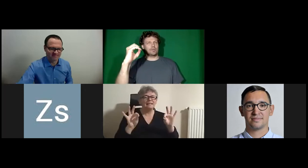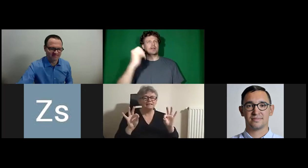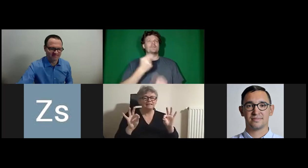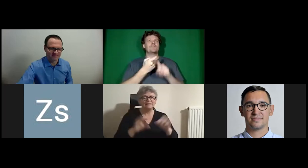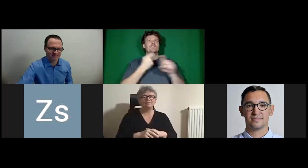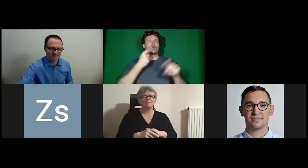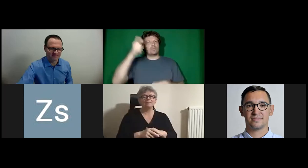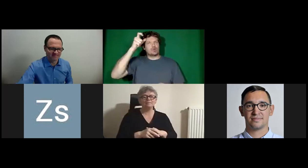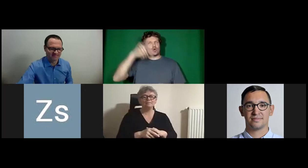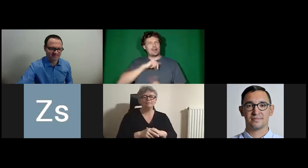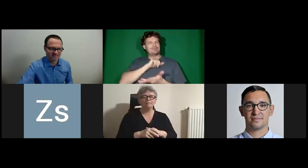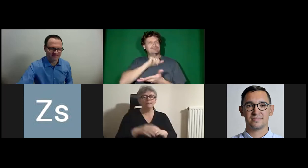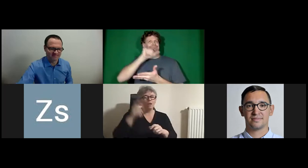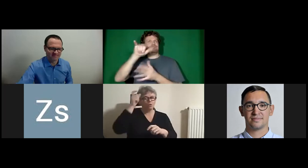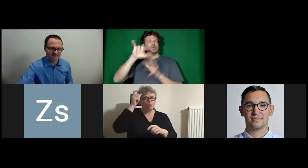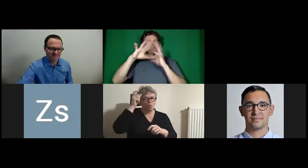2010,